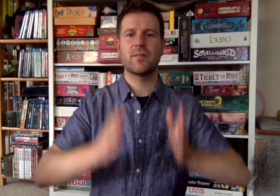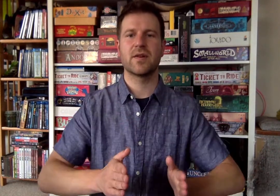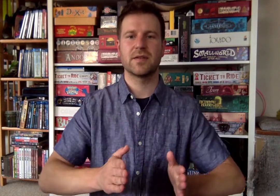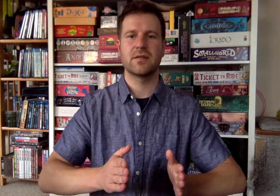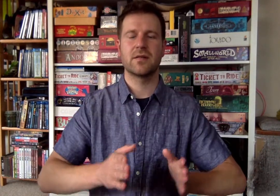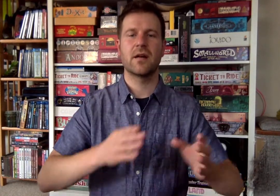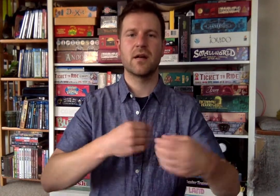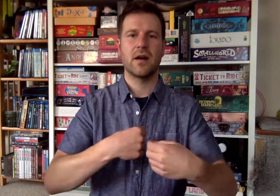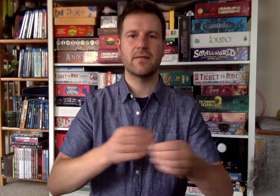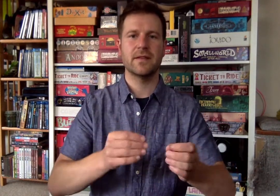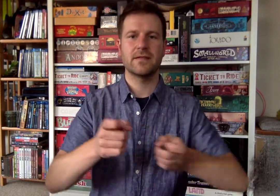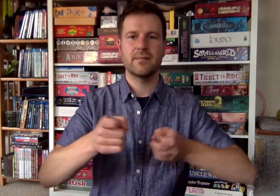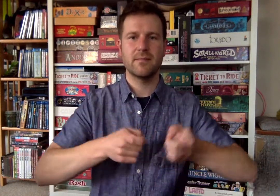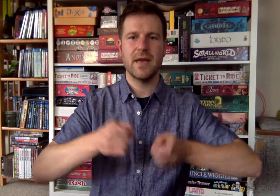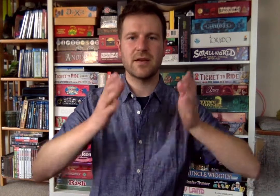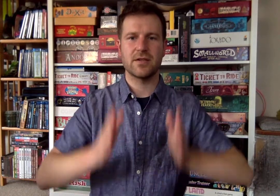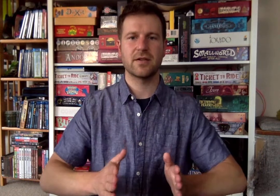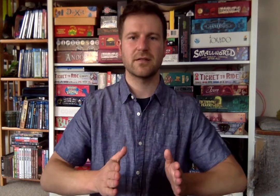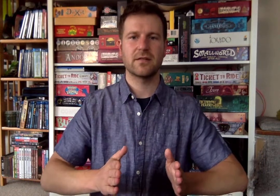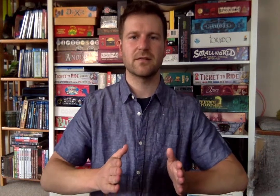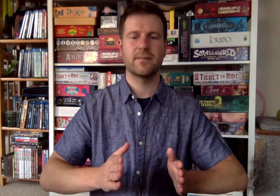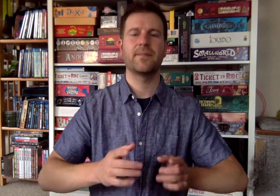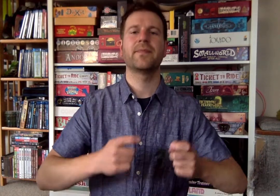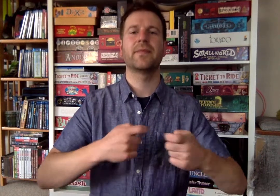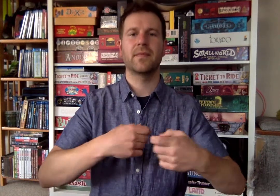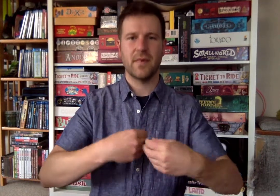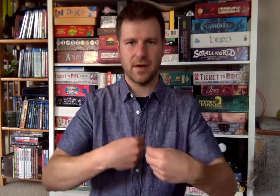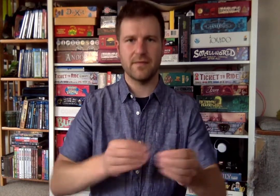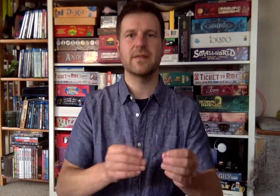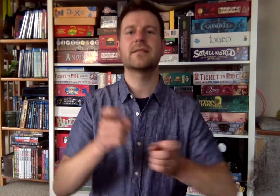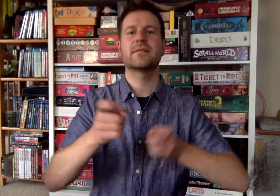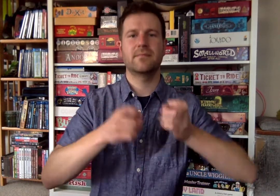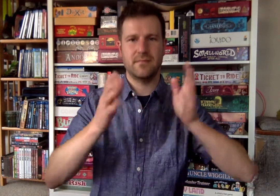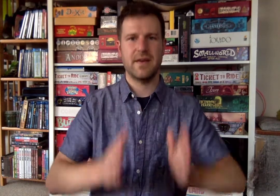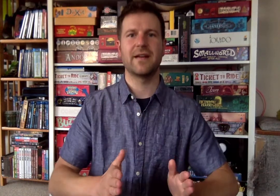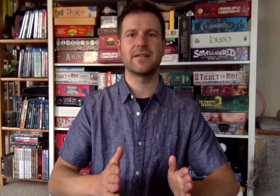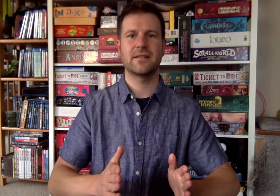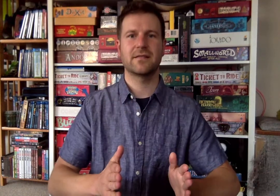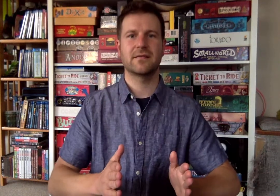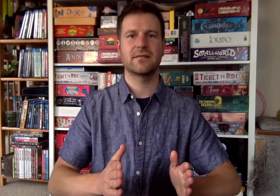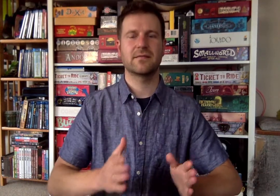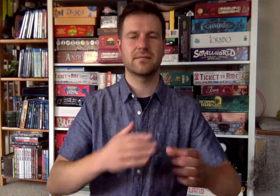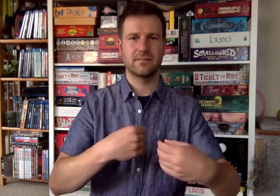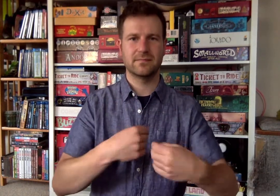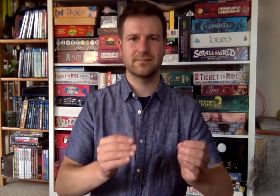person. Office manager. Office manager.